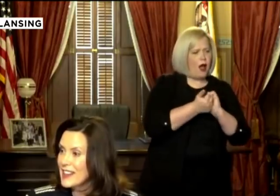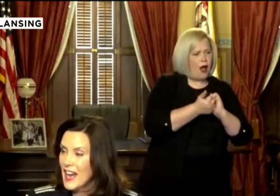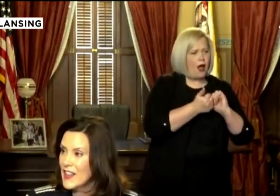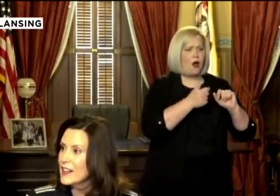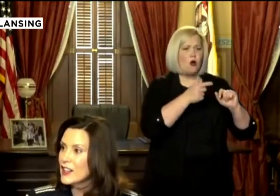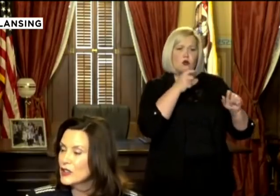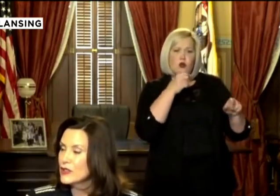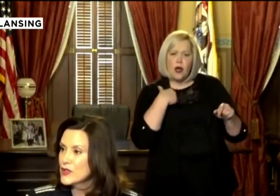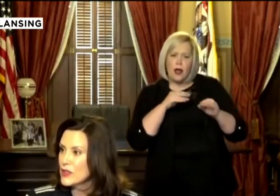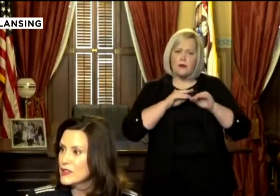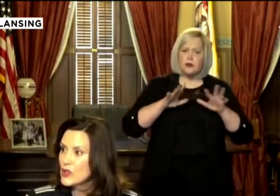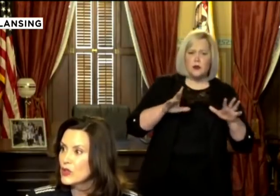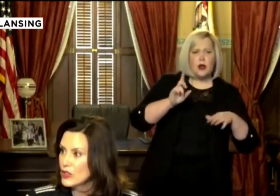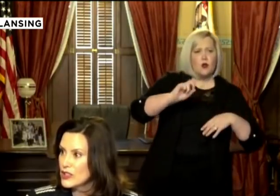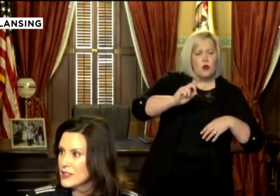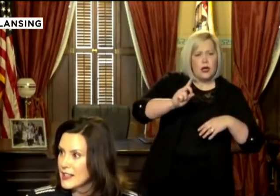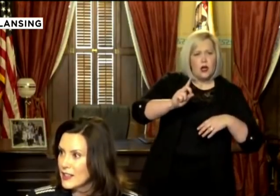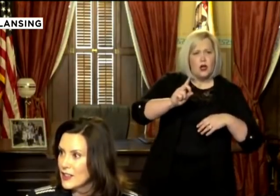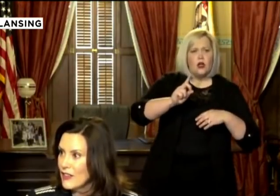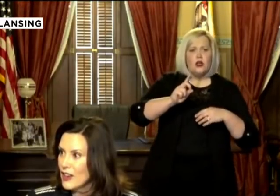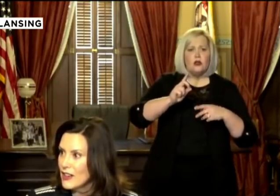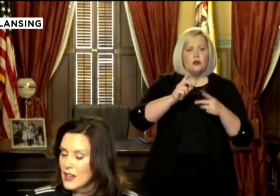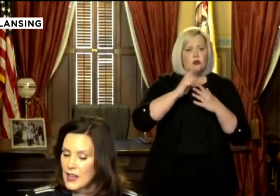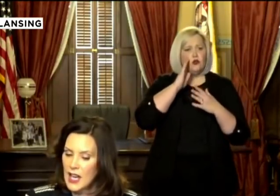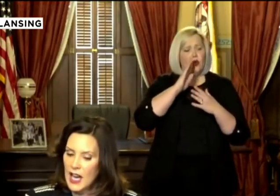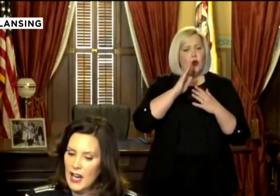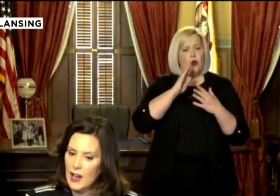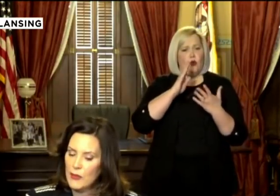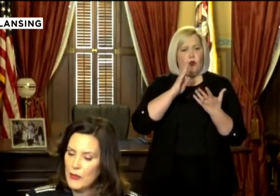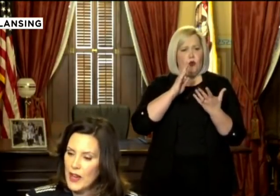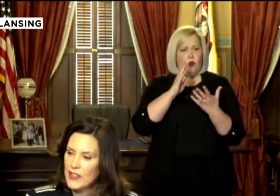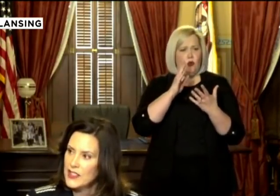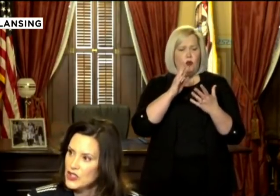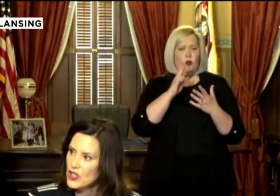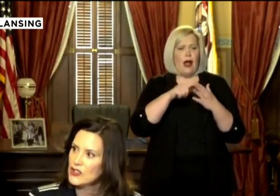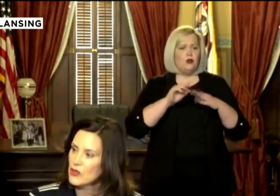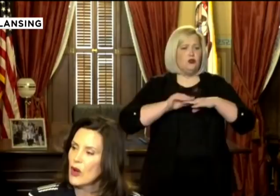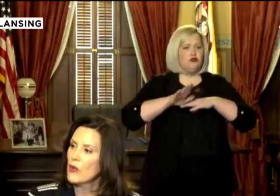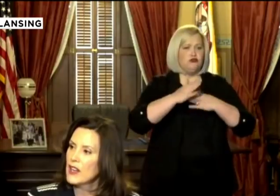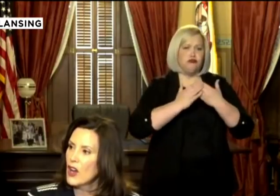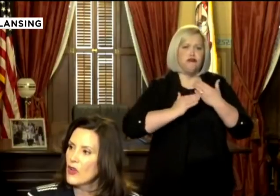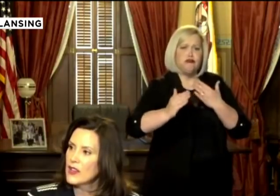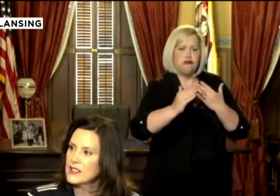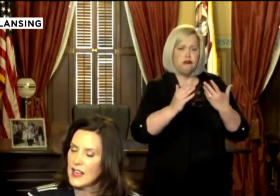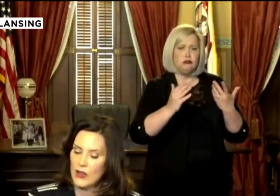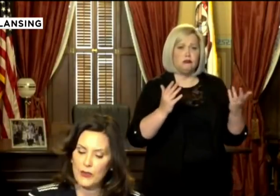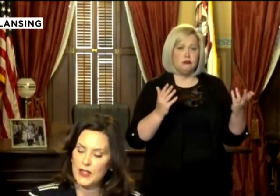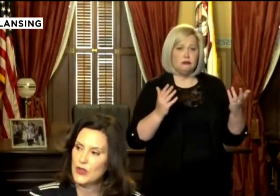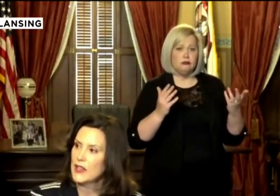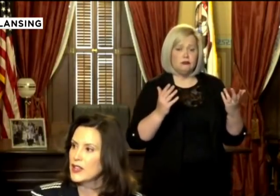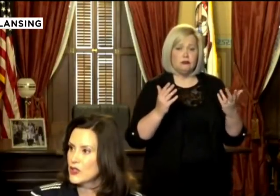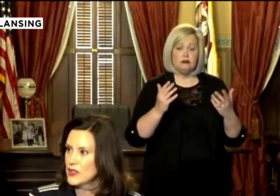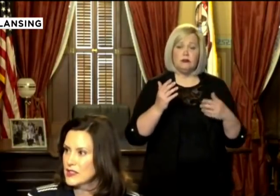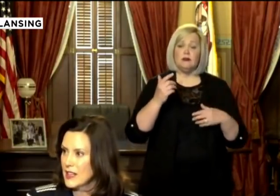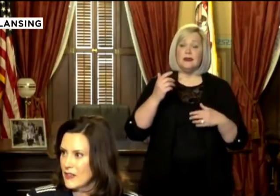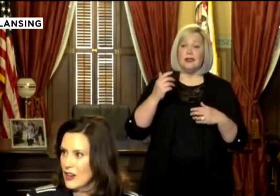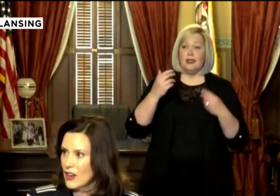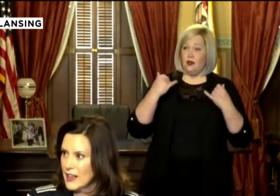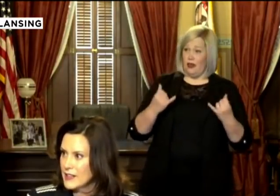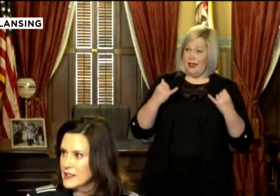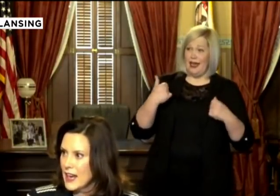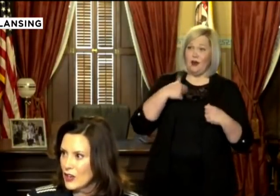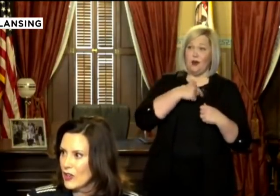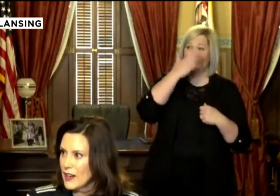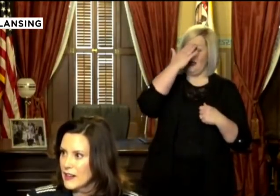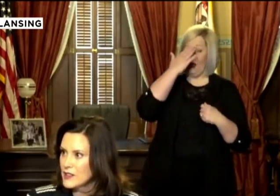resume life. And that includes what school looks like in the fall. At this juncture, what we know is that it would be too dangerous to